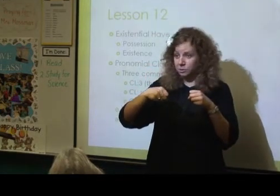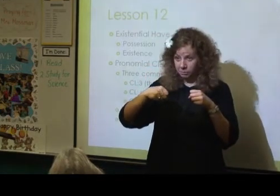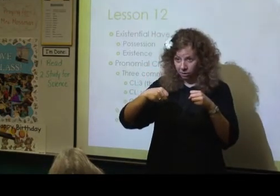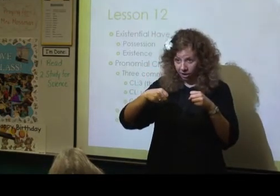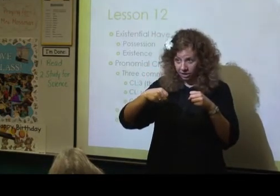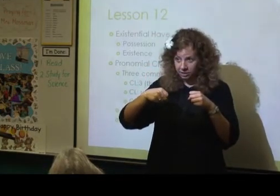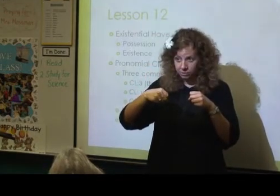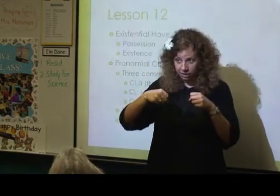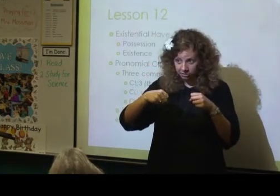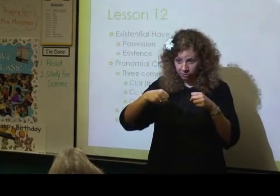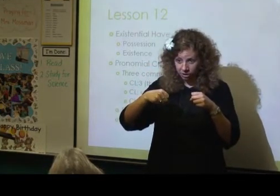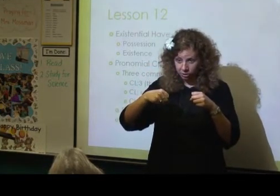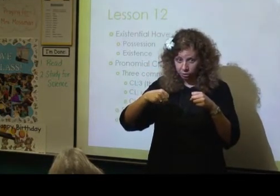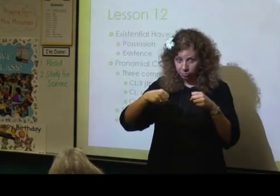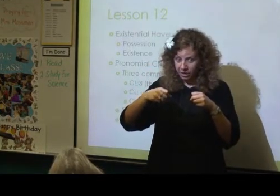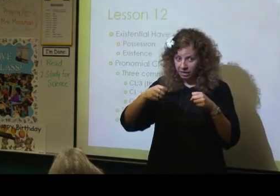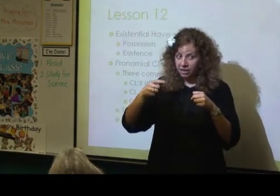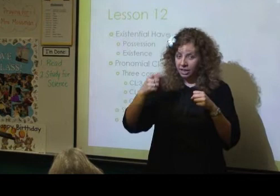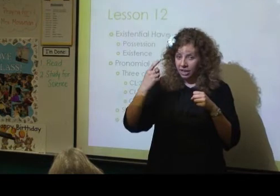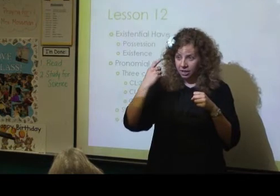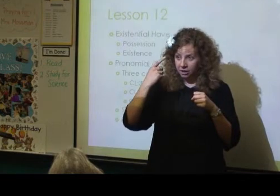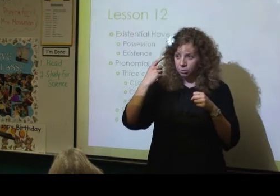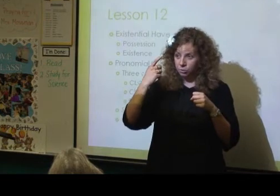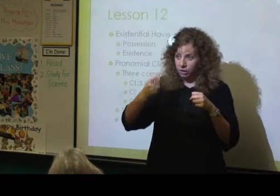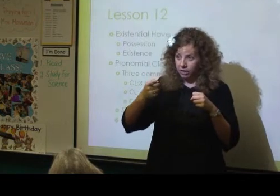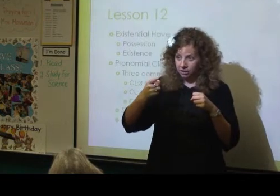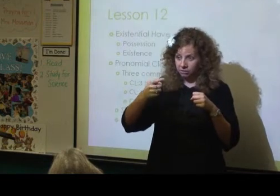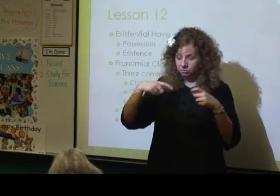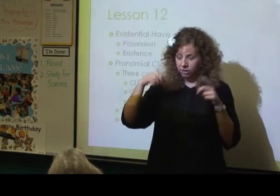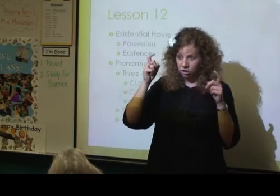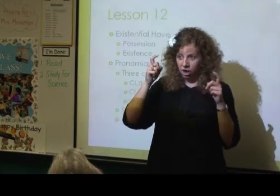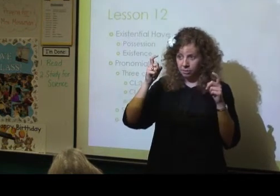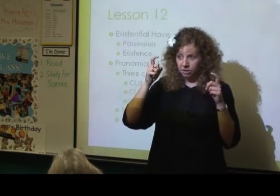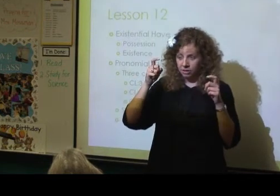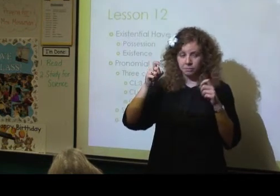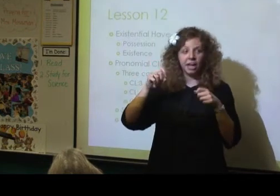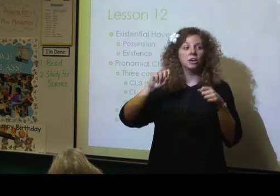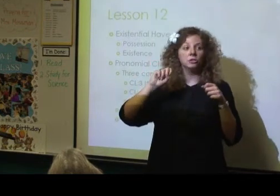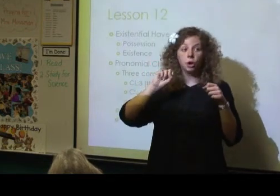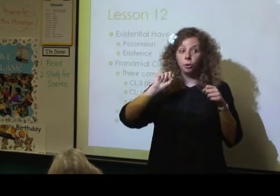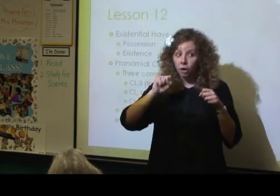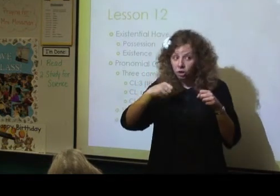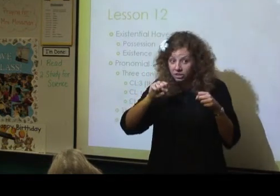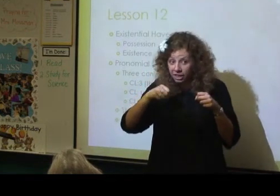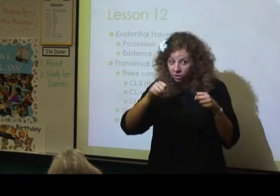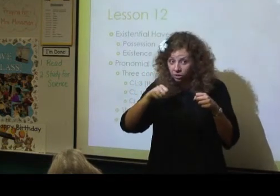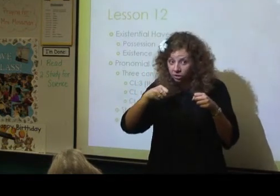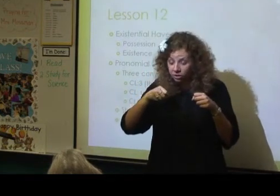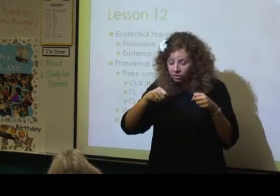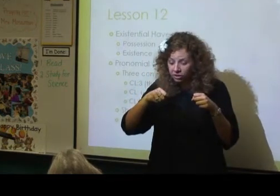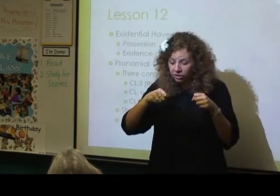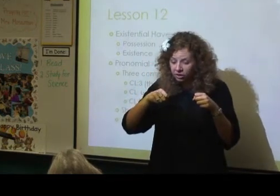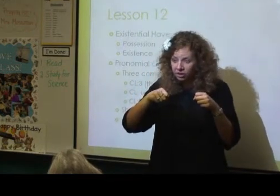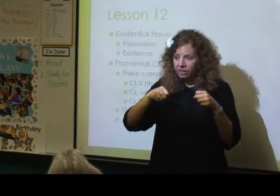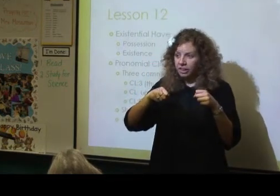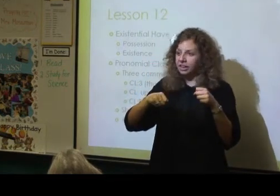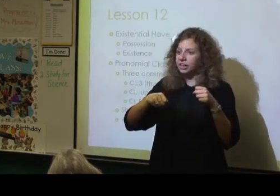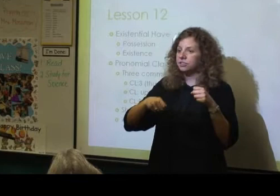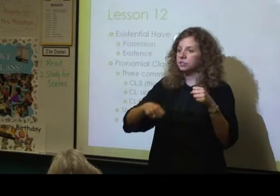so we pause, we lean forward a little bit, and we raise our eyebrows up. Okay, so motorcycle. Okay, and you